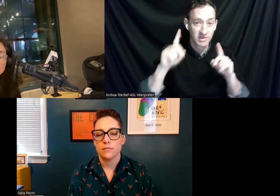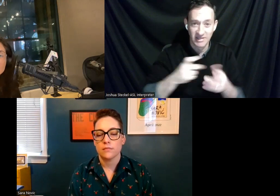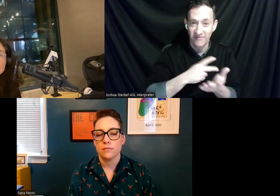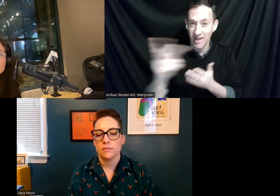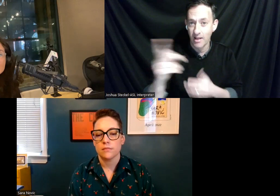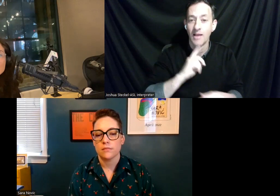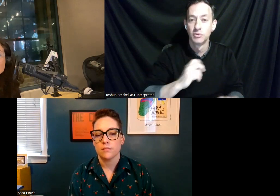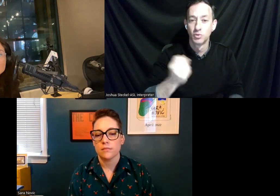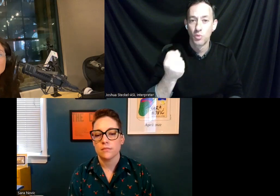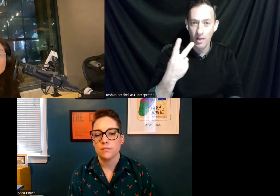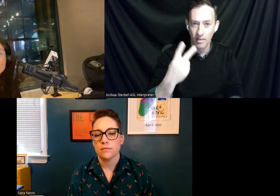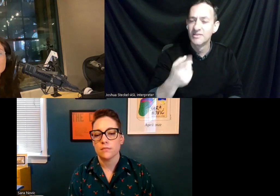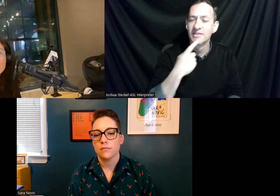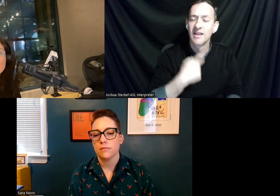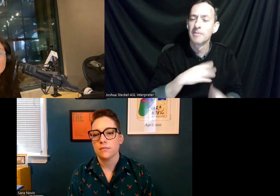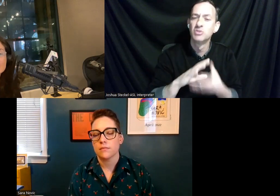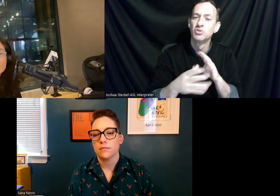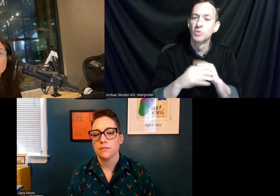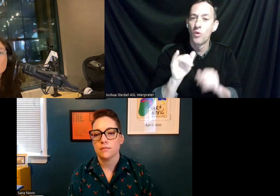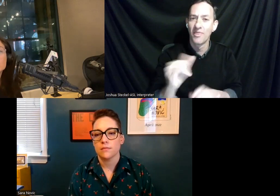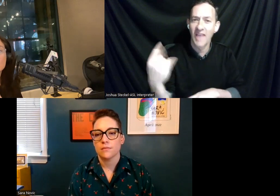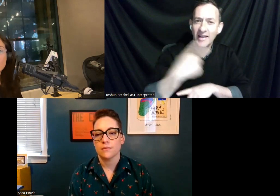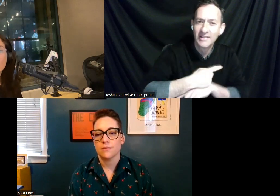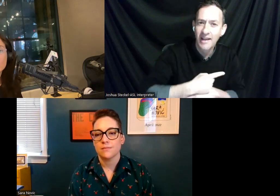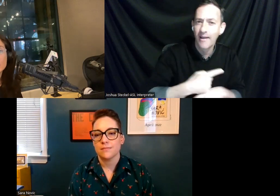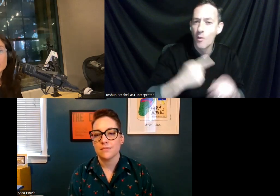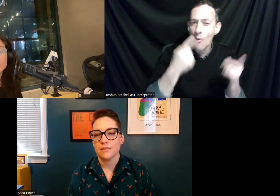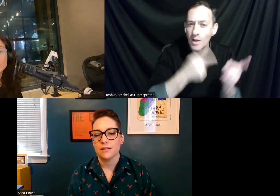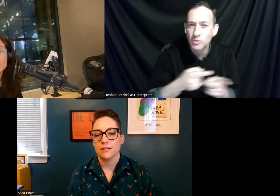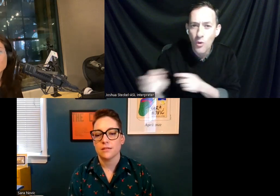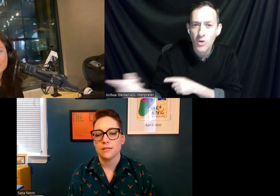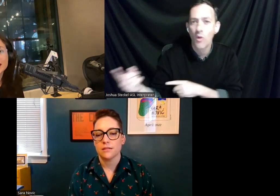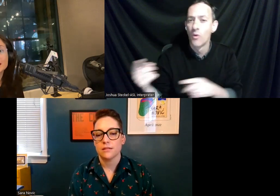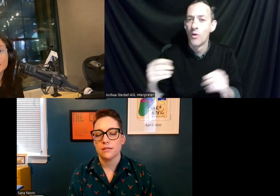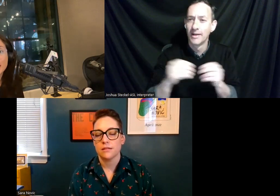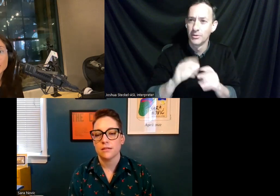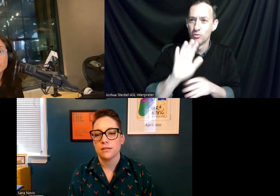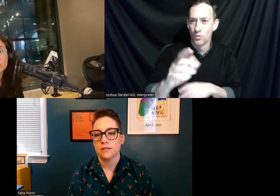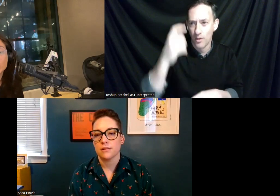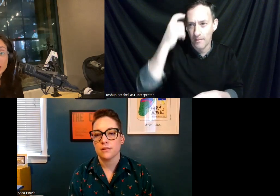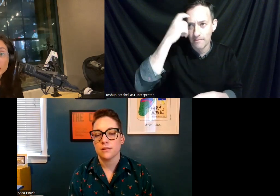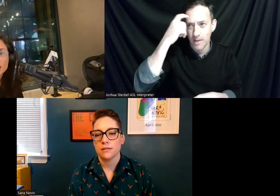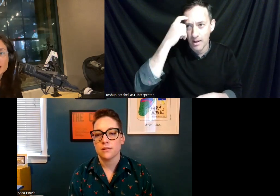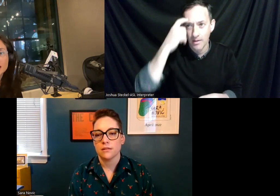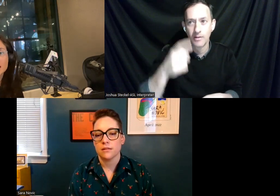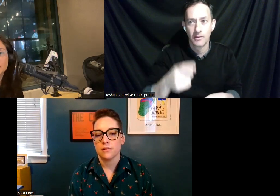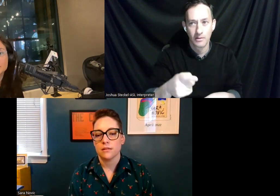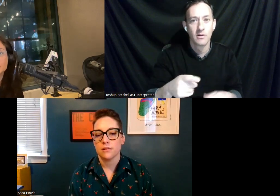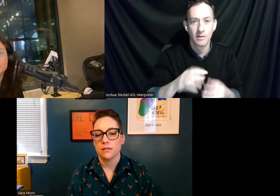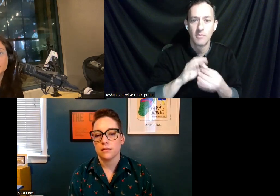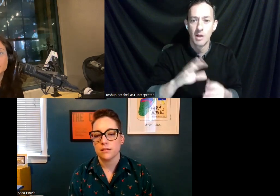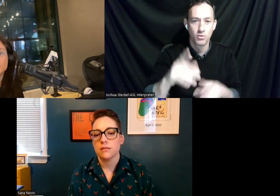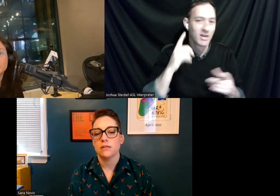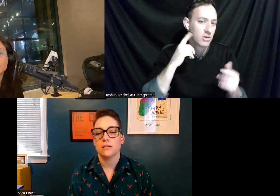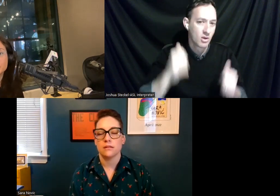12. Tell me the story of that day and what was going on in your mind about your hearing loss at that time.